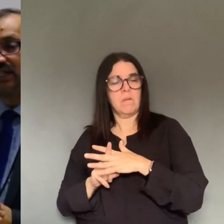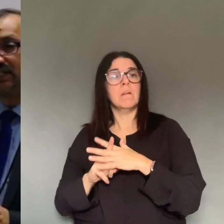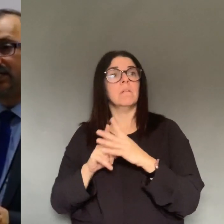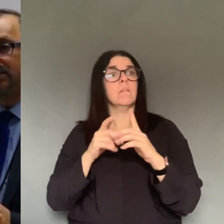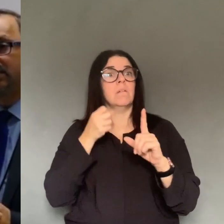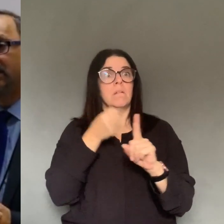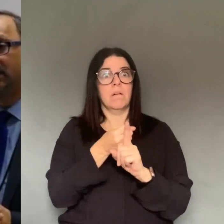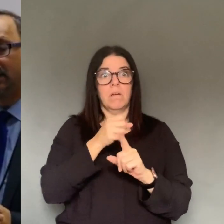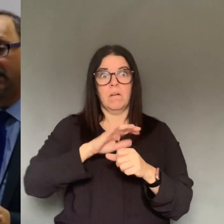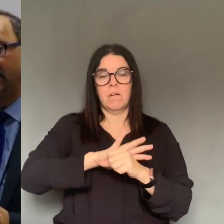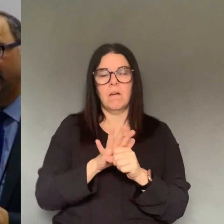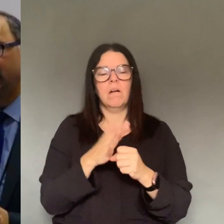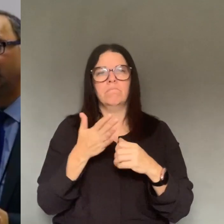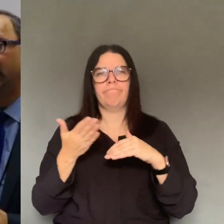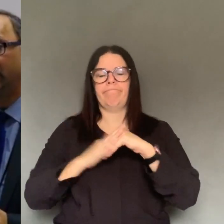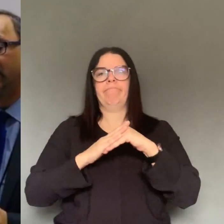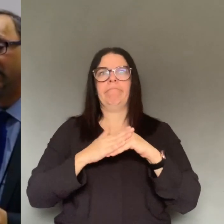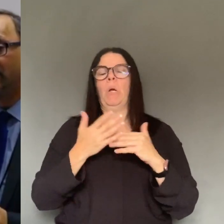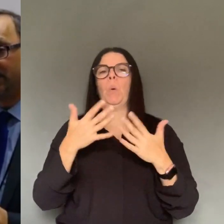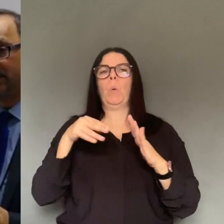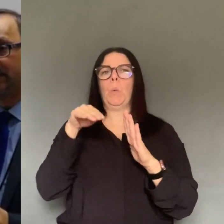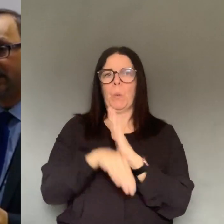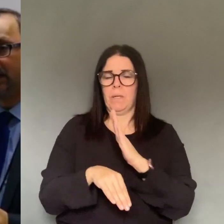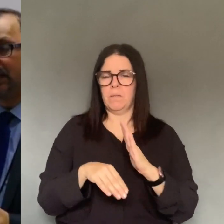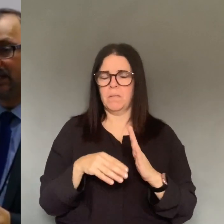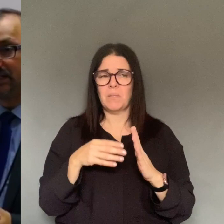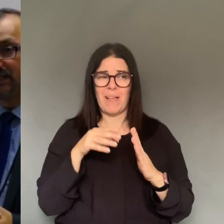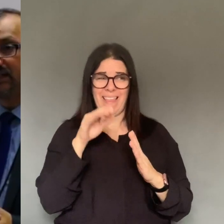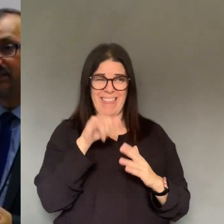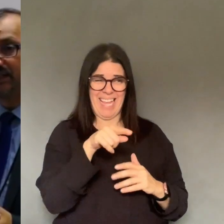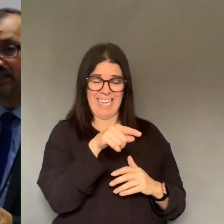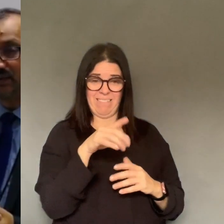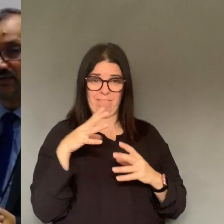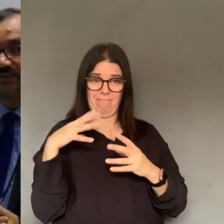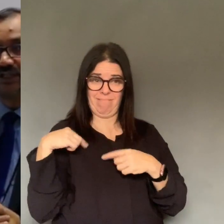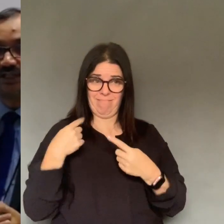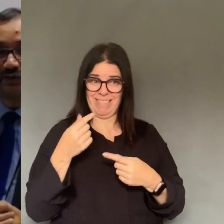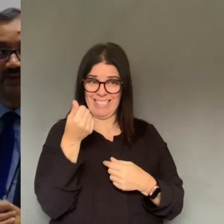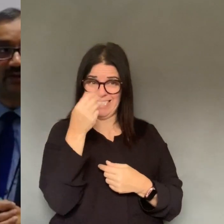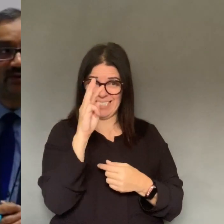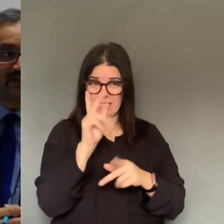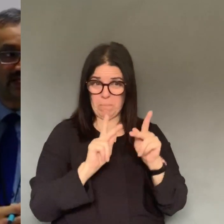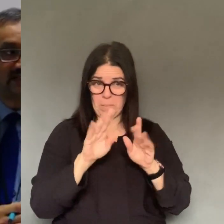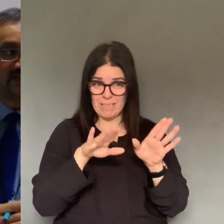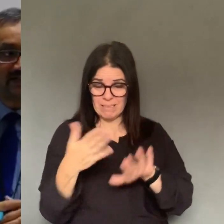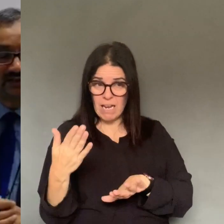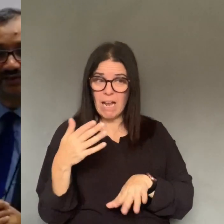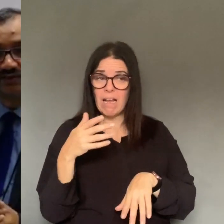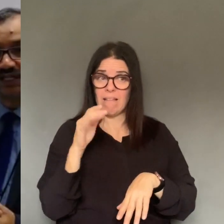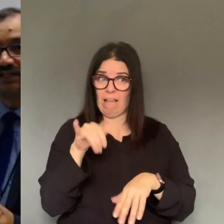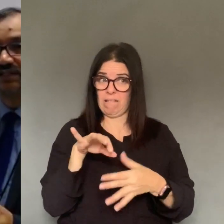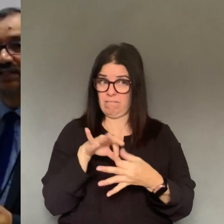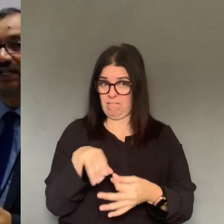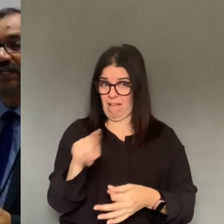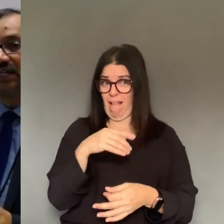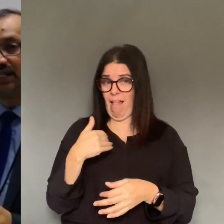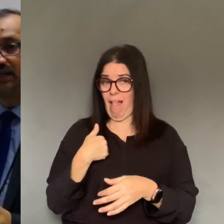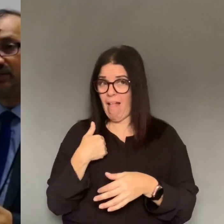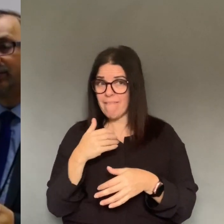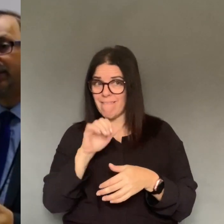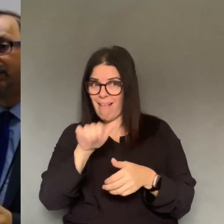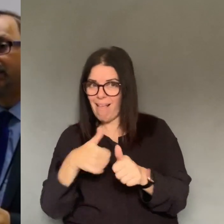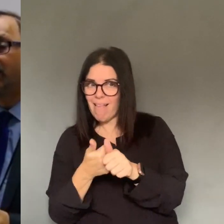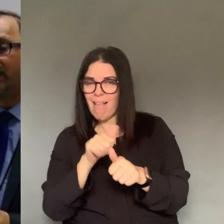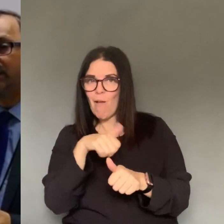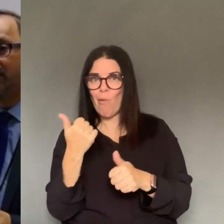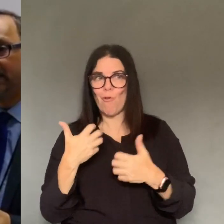underlying conditions, and that's what resulted in their death. But we will be doing more analysis on those cases, and we'll